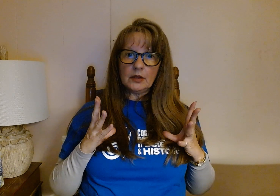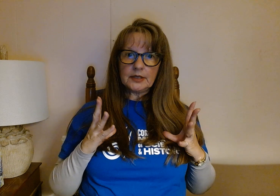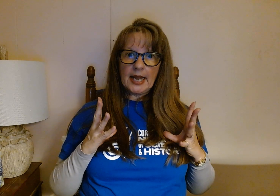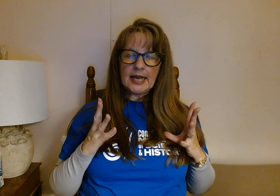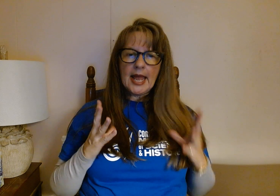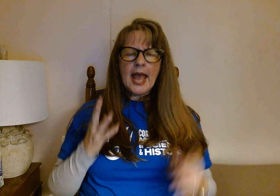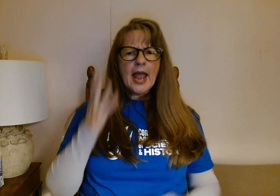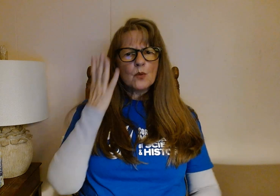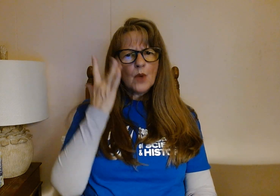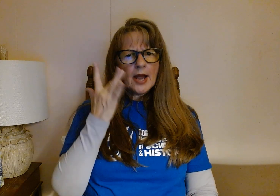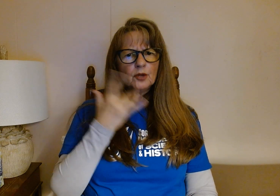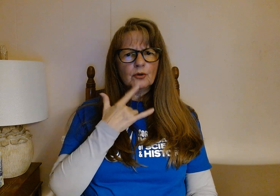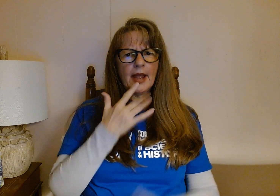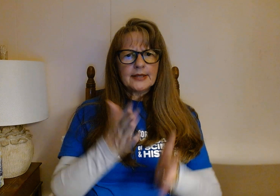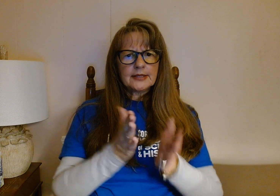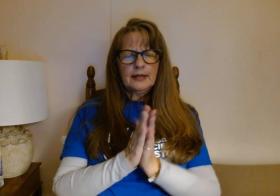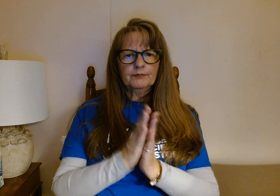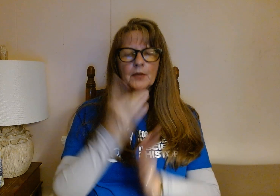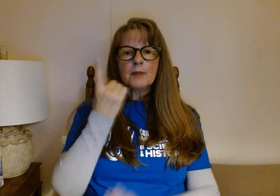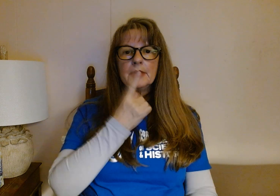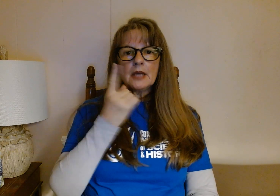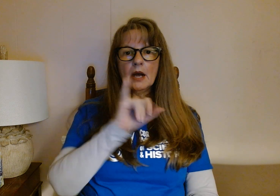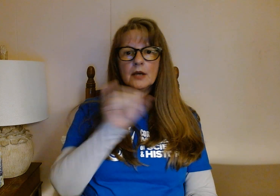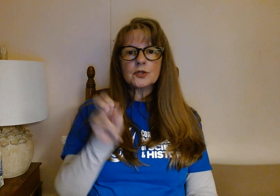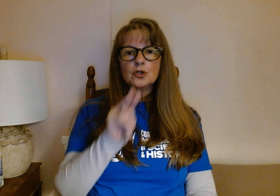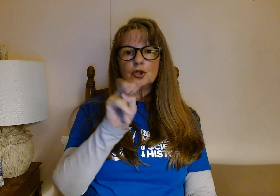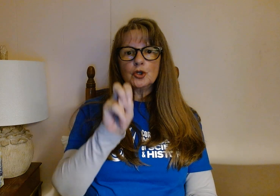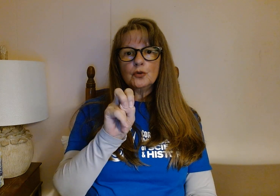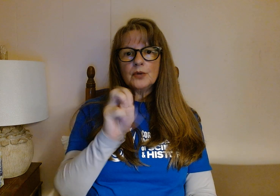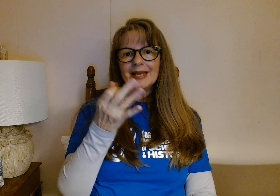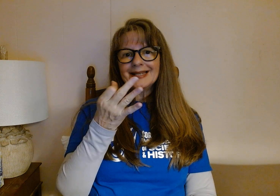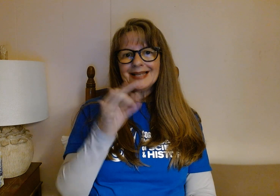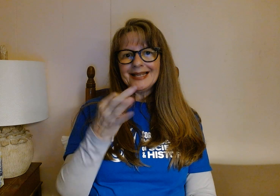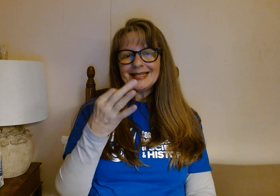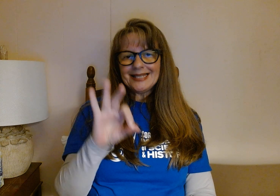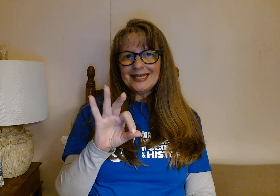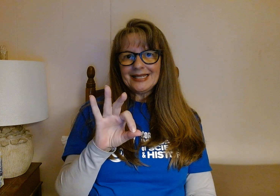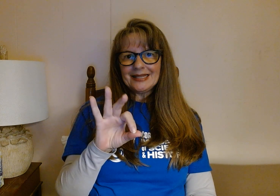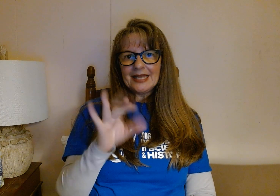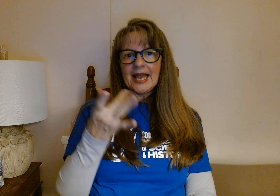holiday. And why, you're asking? Because June 19th,